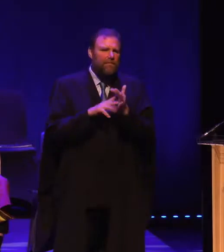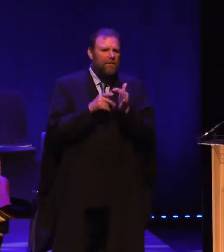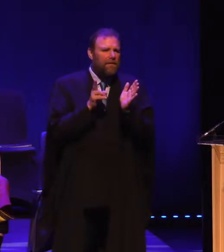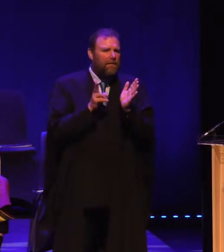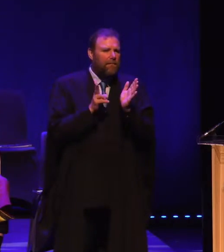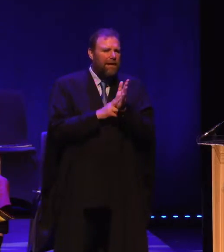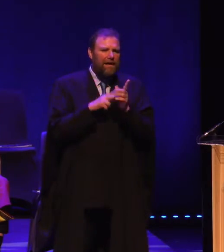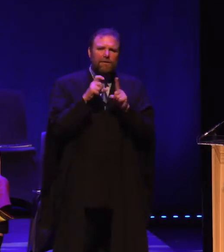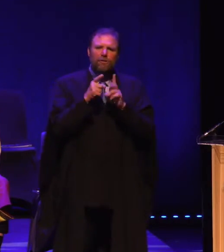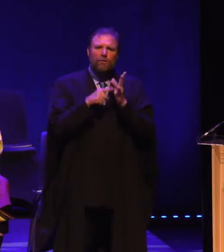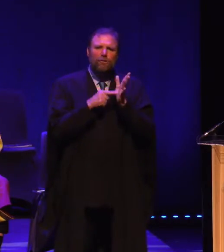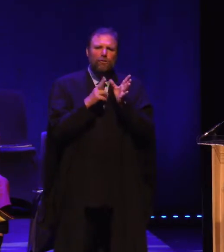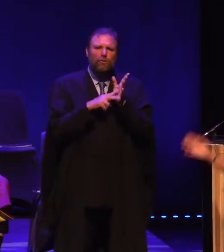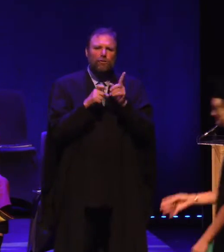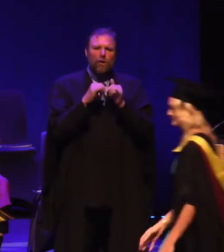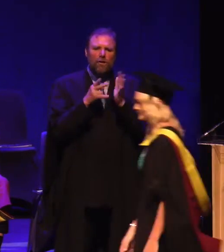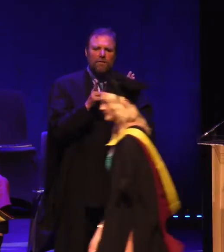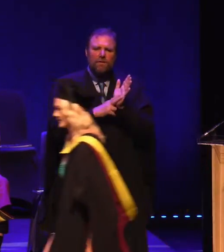Megan Donaldson.